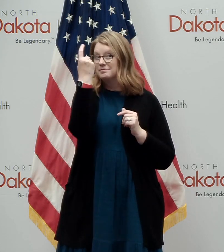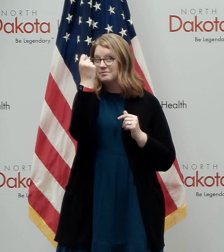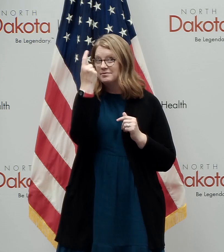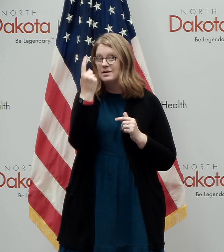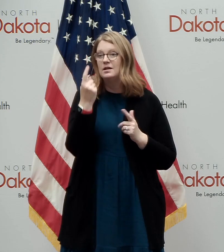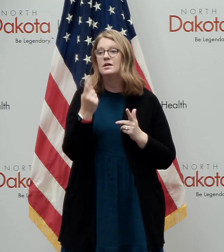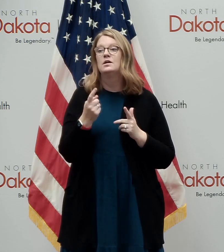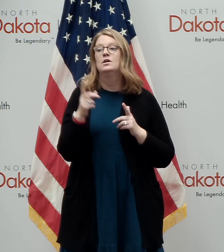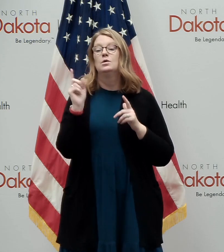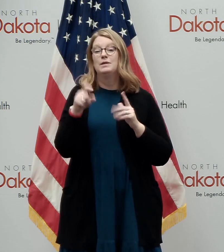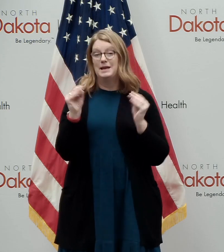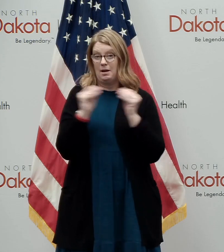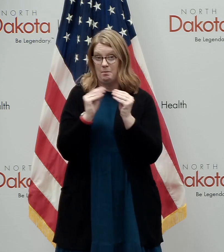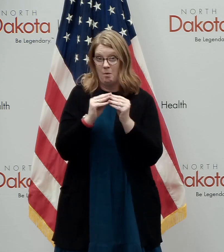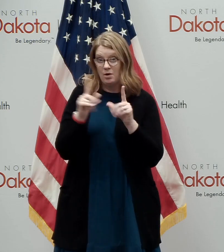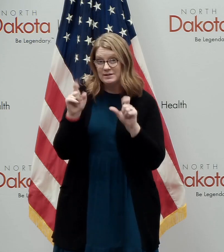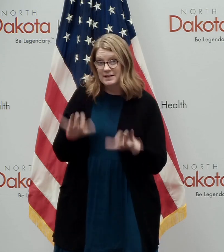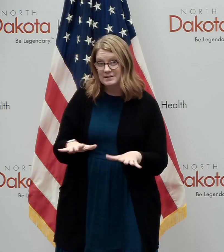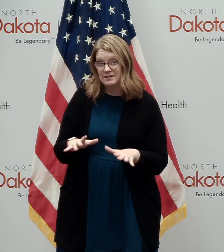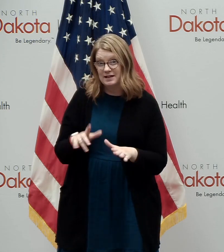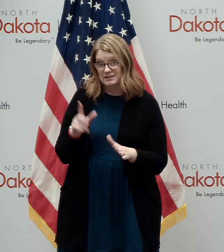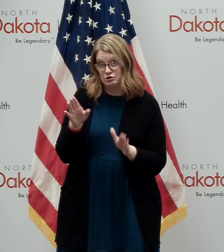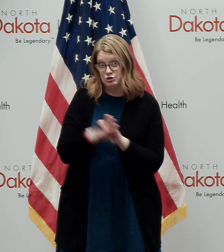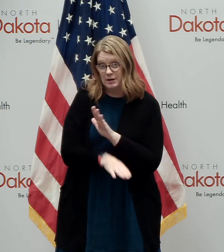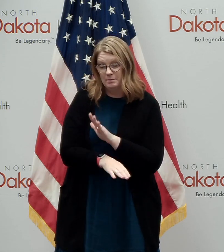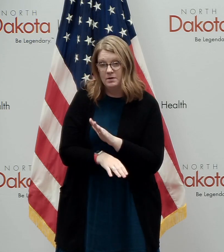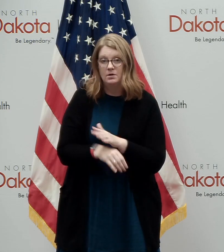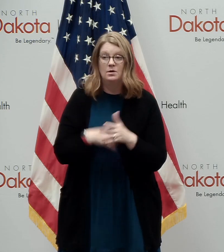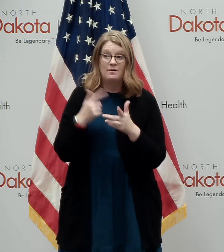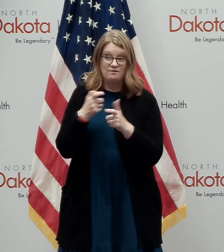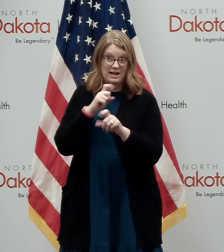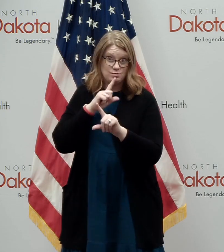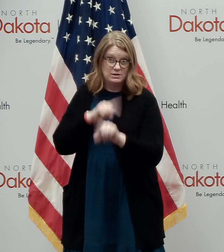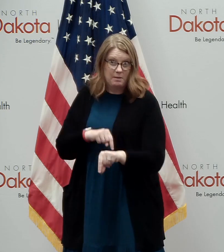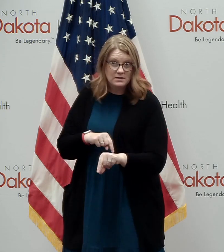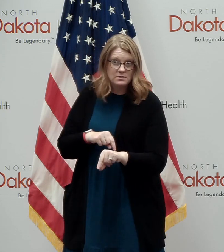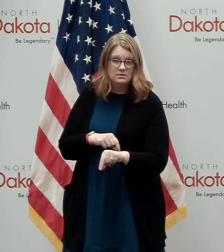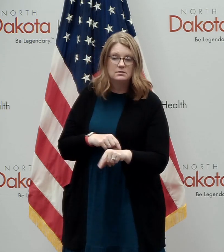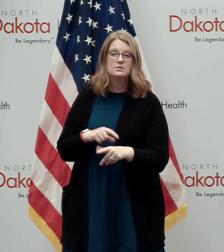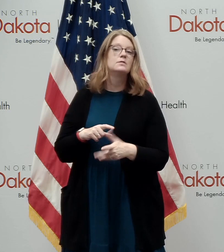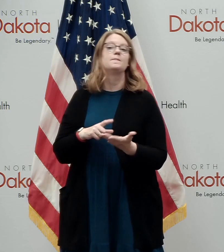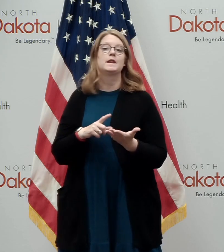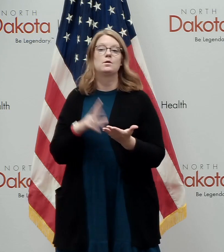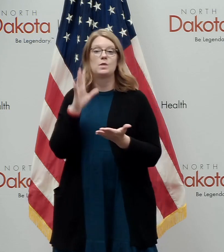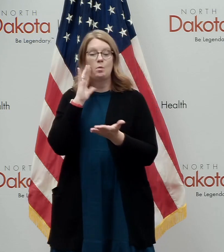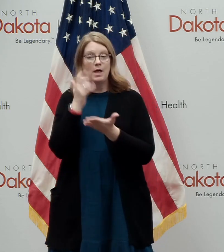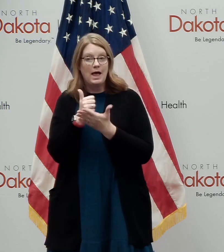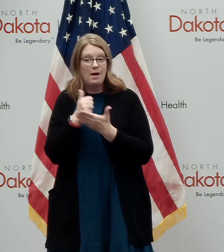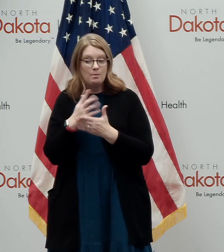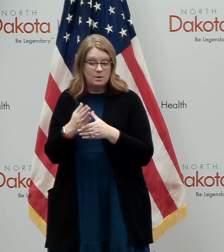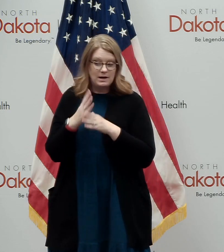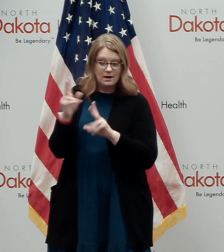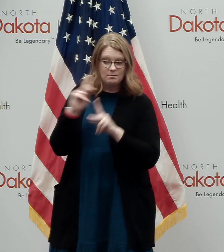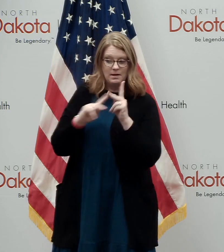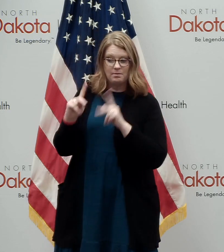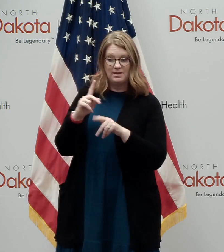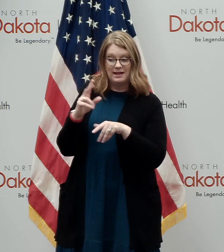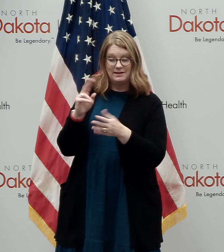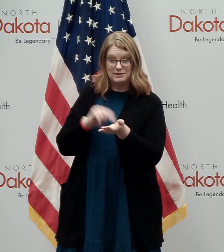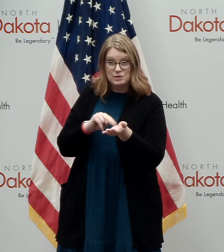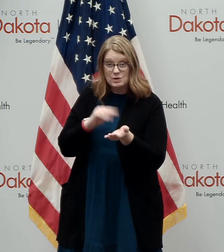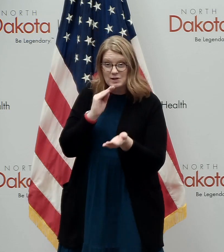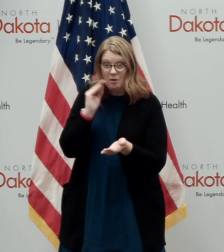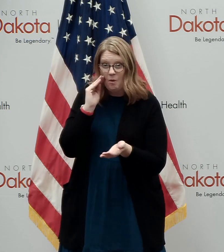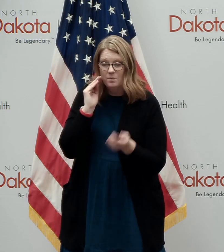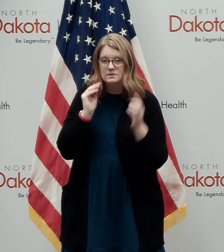available low-cost testing, where we can get fast responses. That will really help us, protect people in long-term care. It'll